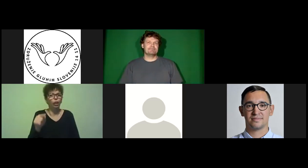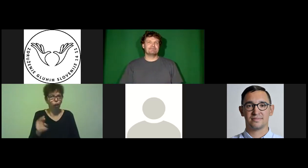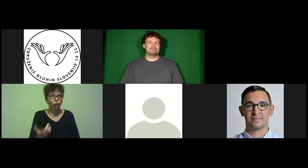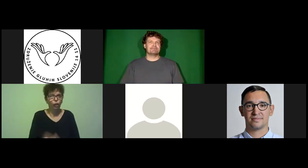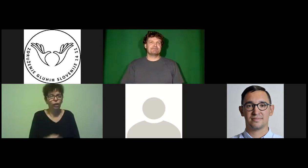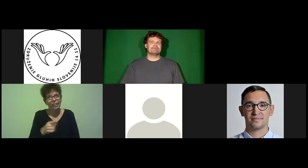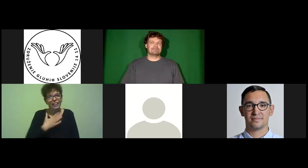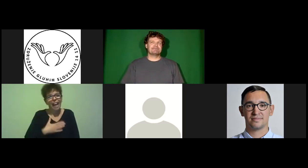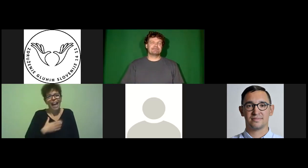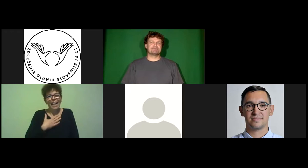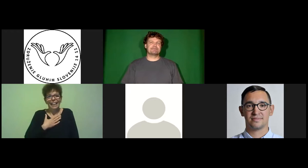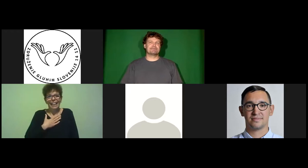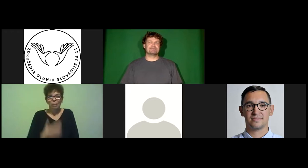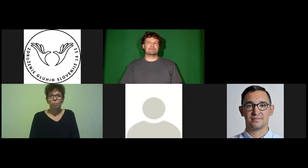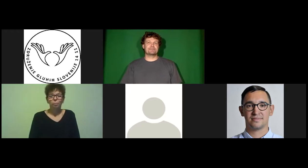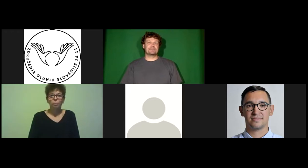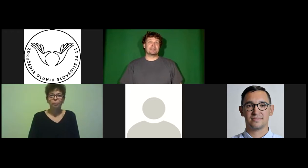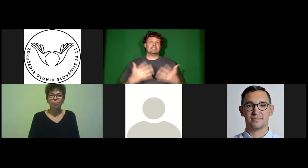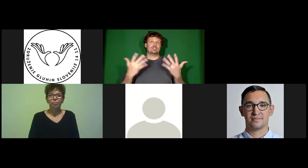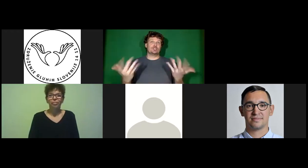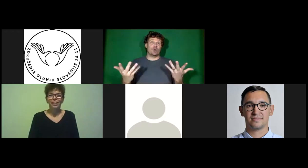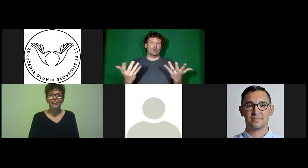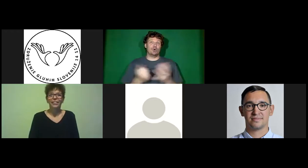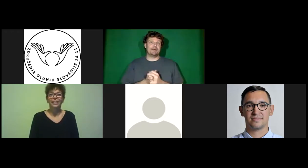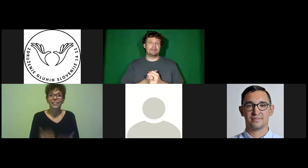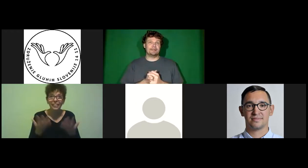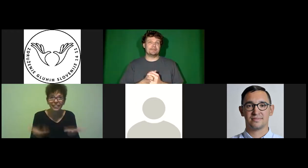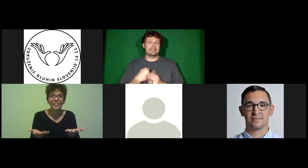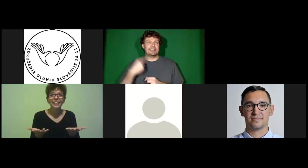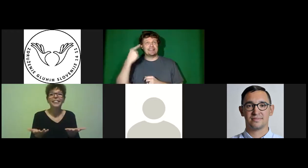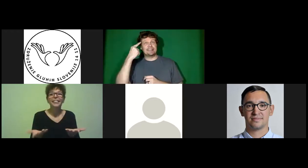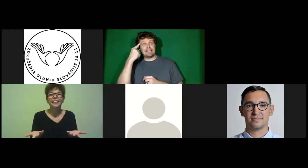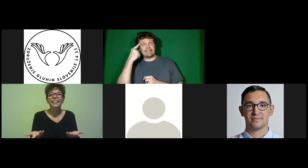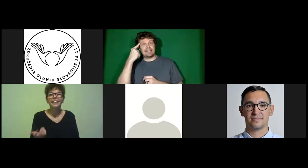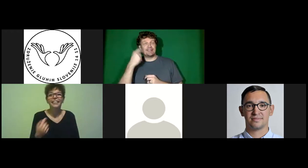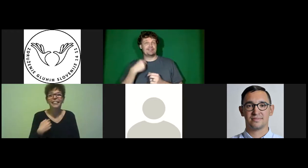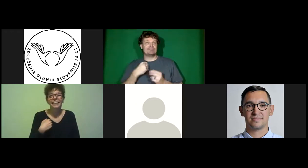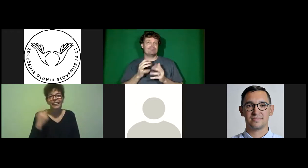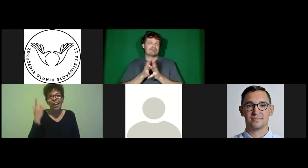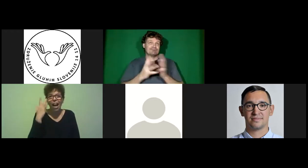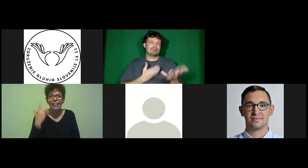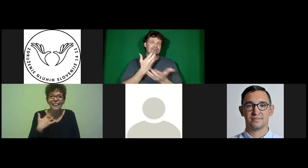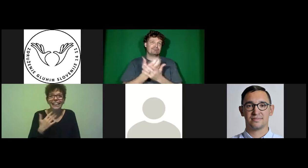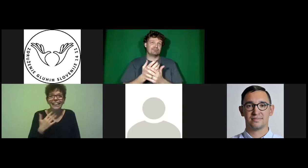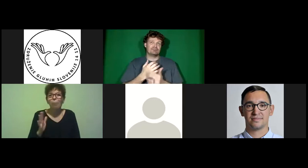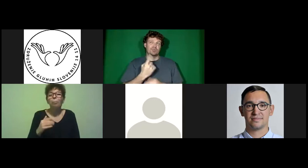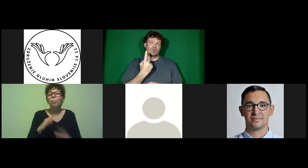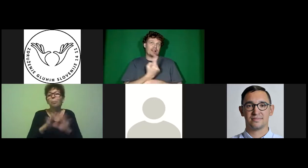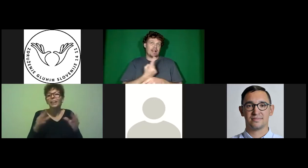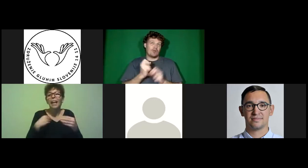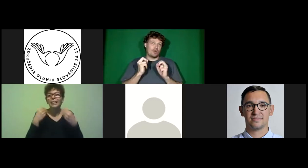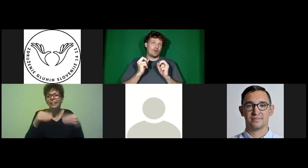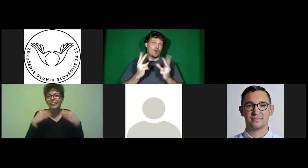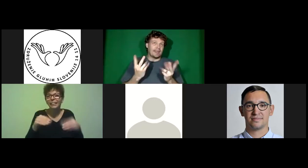And that's my goal, to work on making sure that deaf professionals are put in this limelight